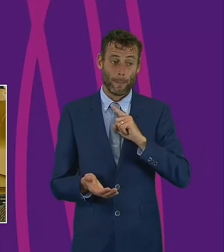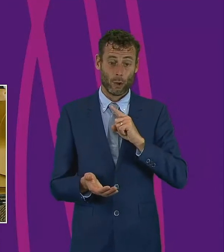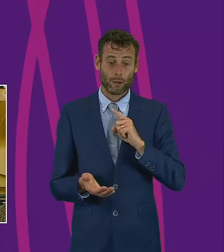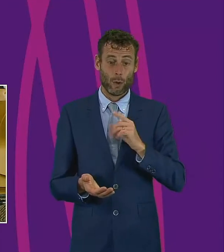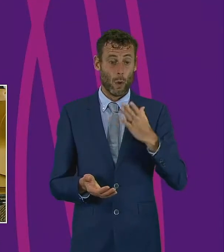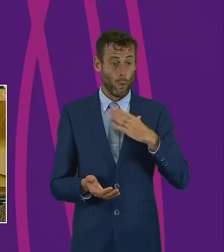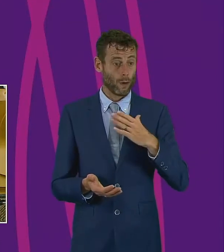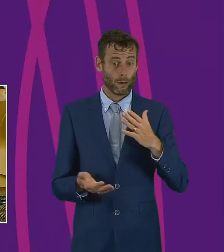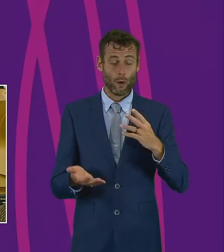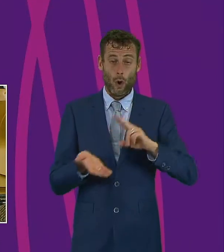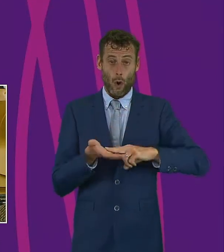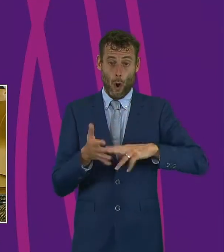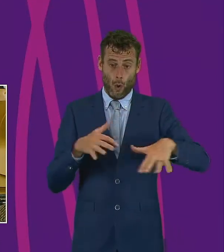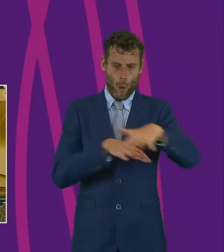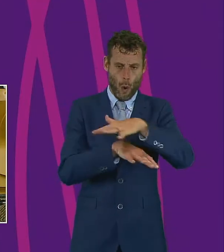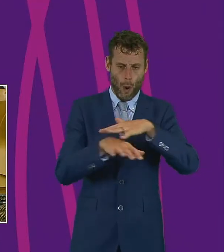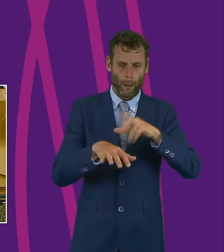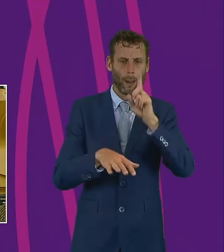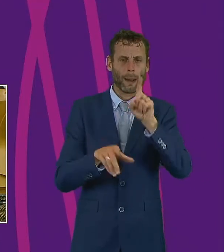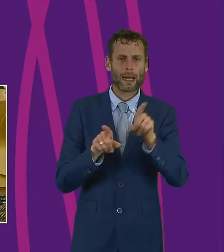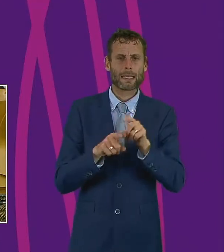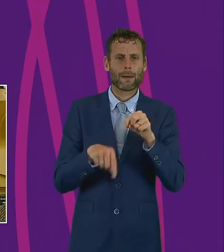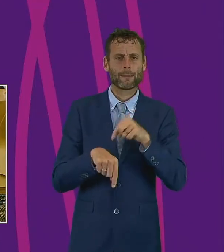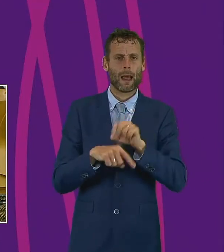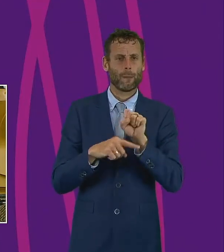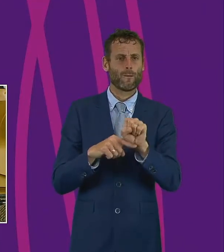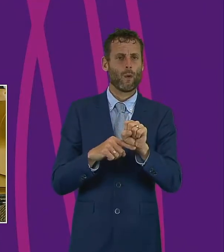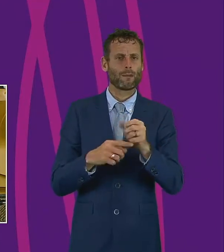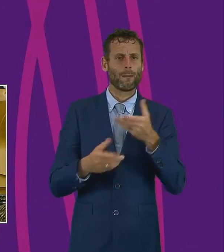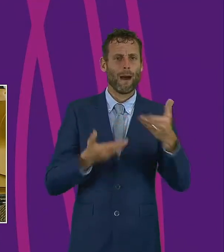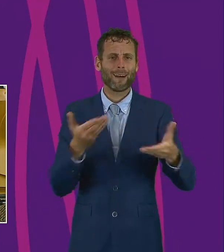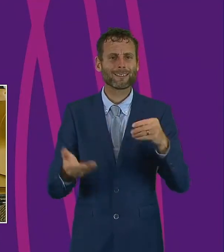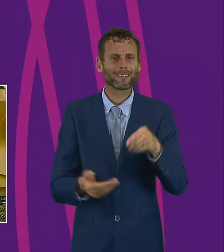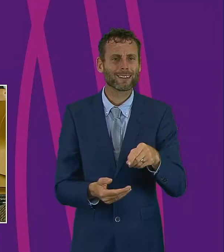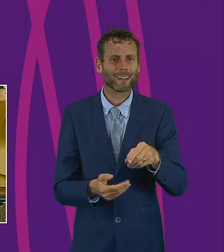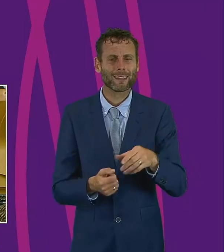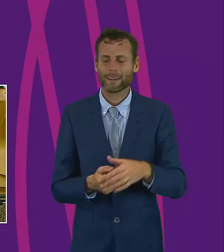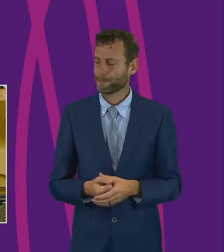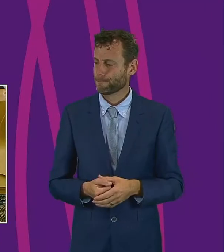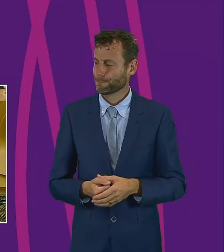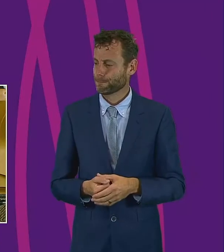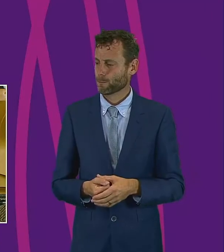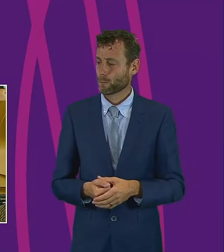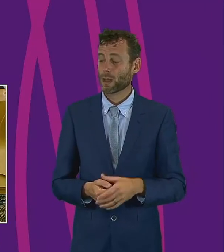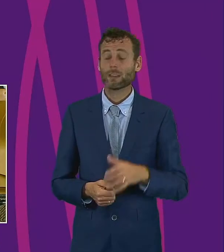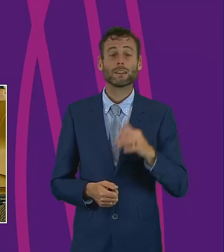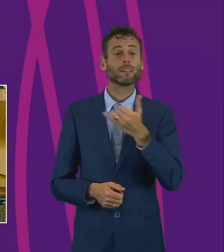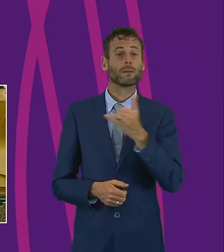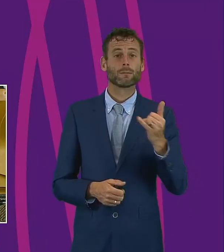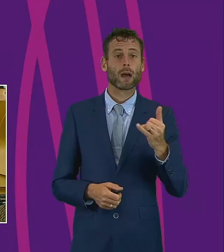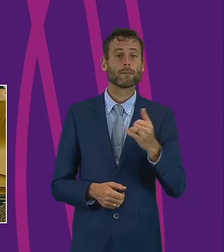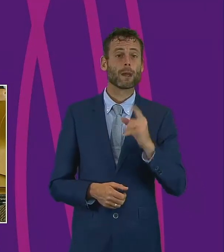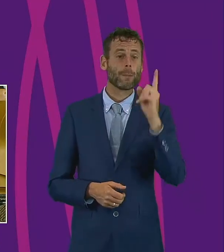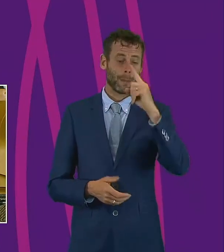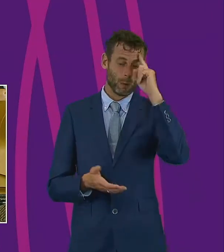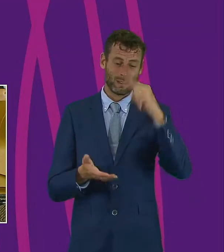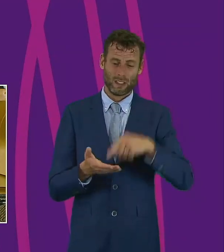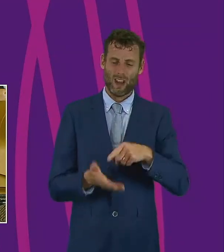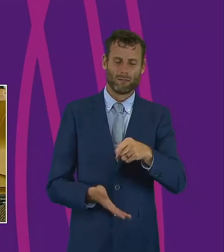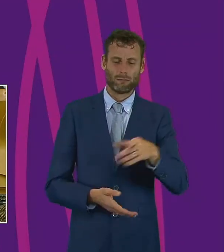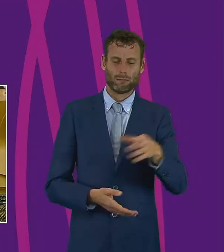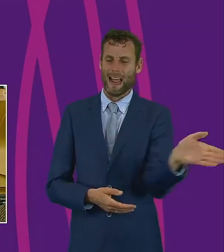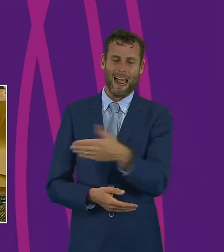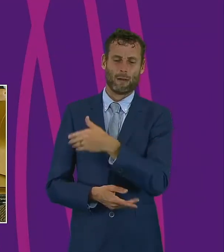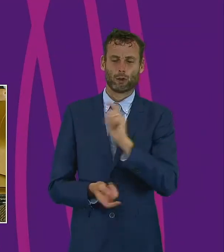back to normal. So it is easy, I think, to accuse people, and sometimes it may be justified, of being short-sighted. Sometimes this is just really